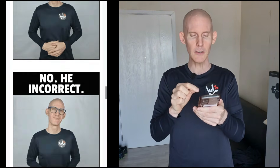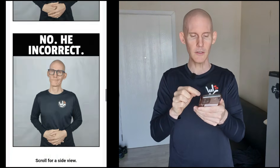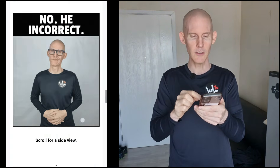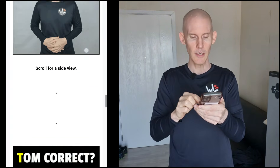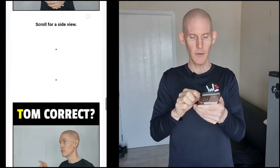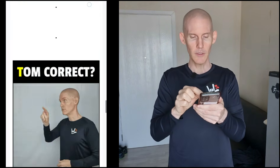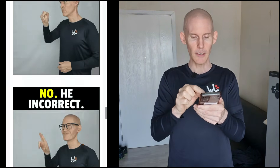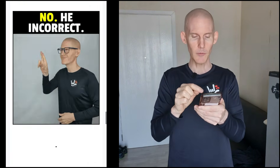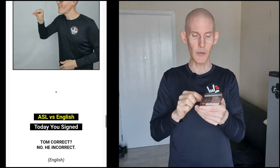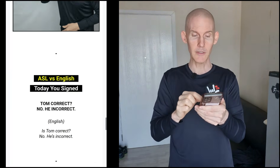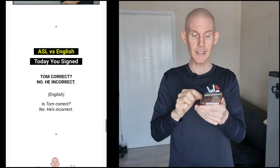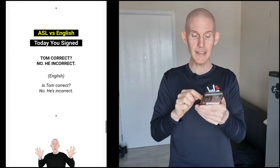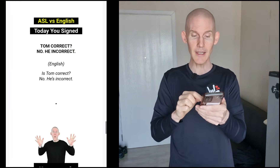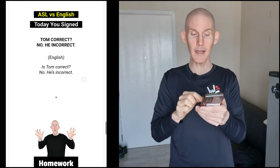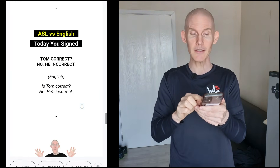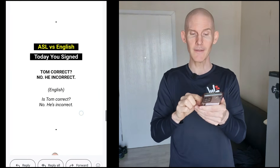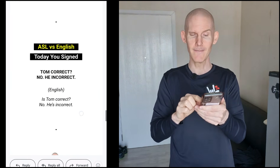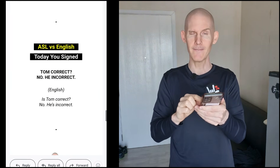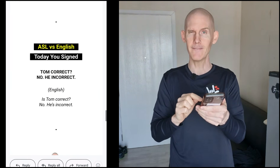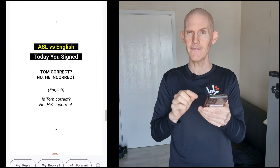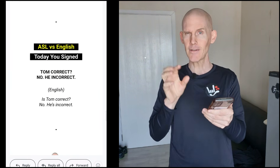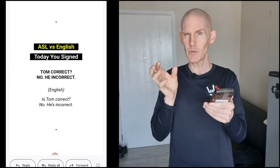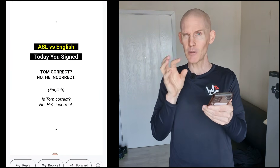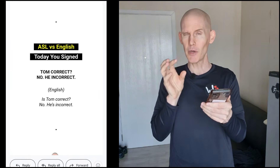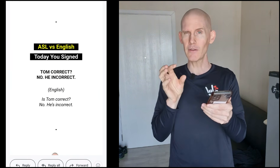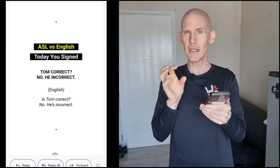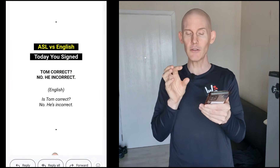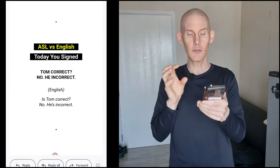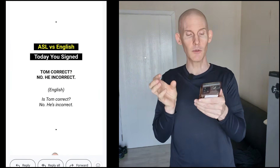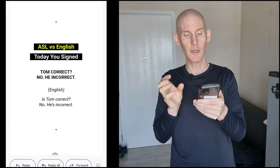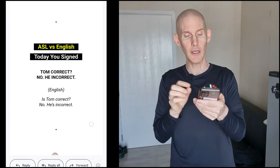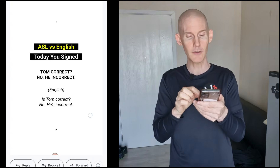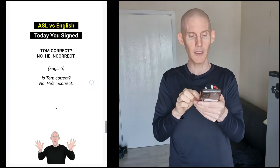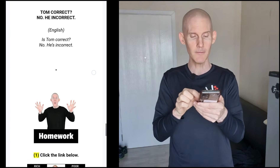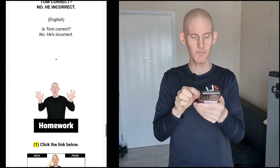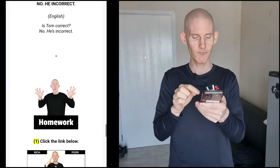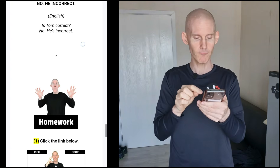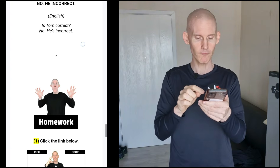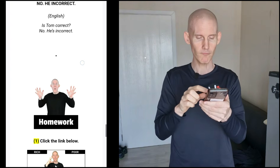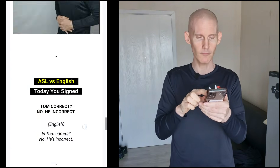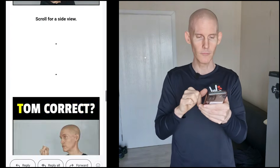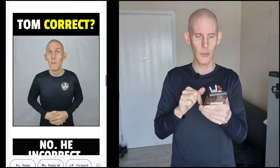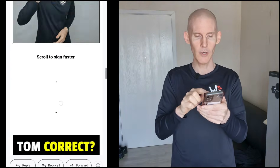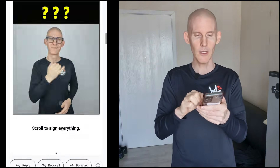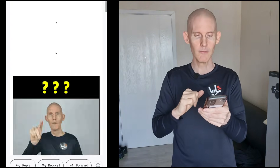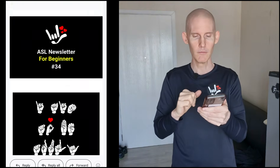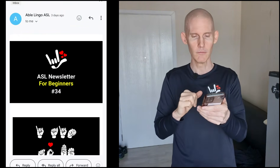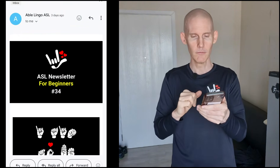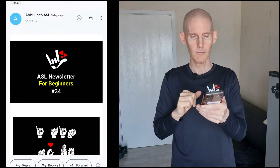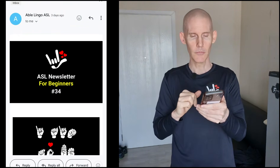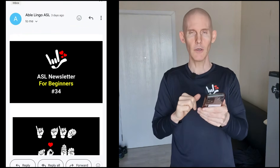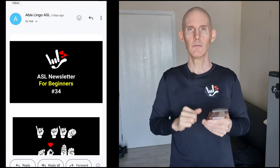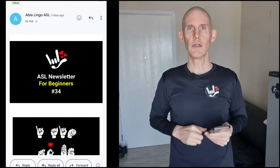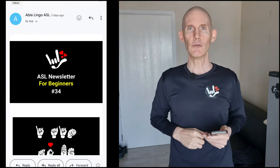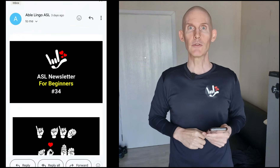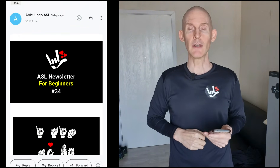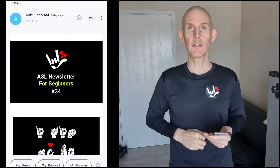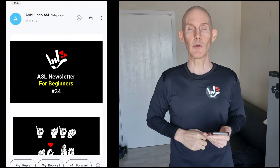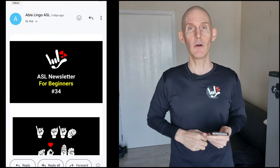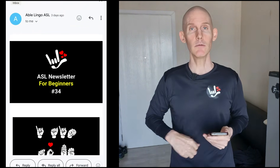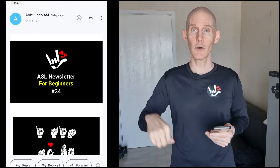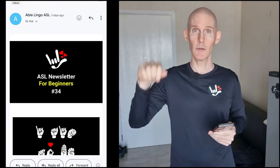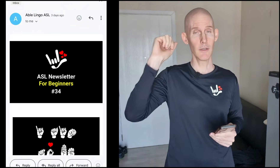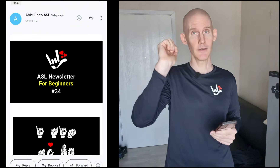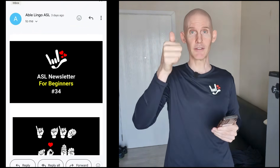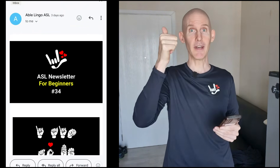the practice. We talked about syntax. We compared the English with the ASL. Okay. So use the